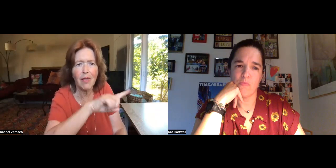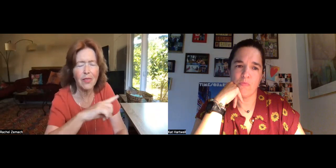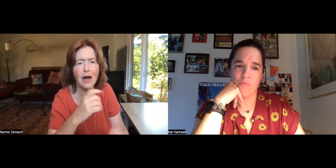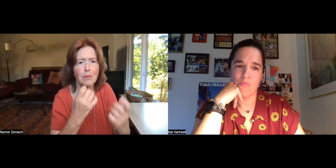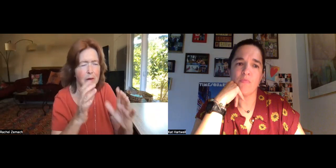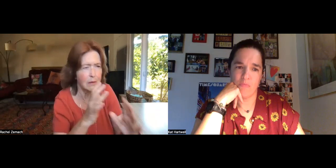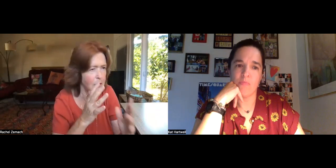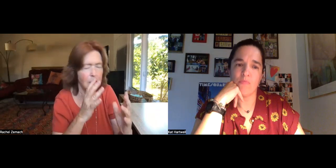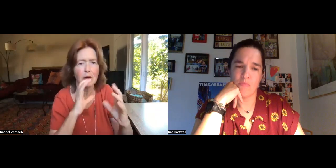that.